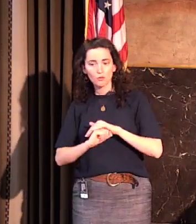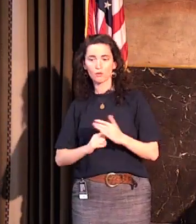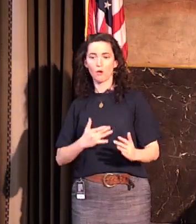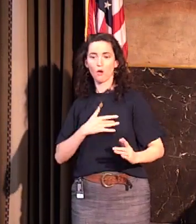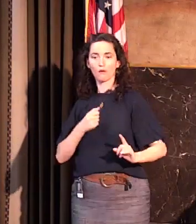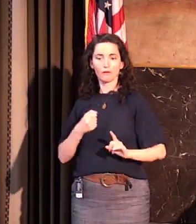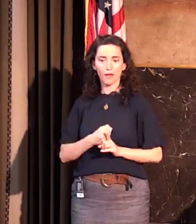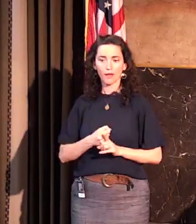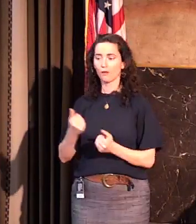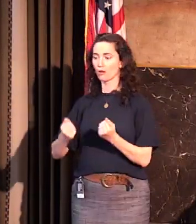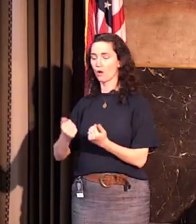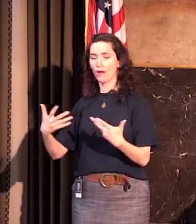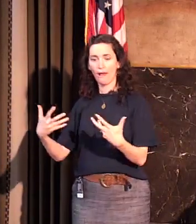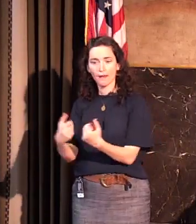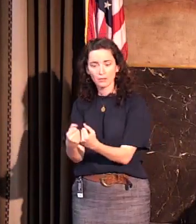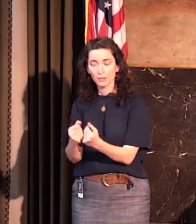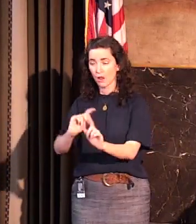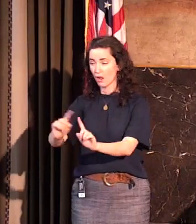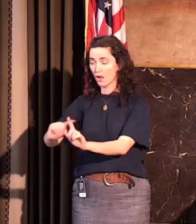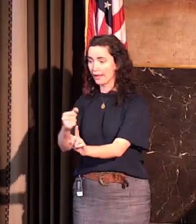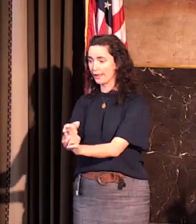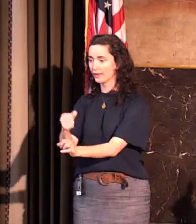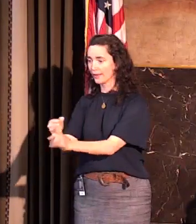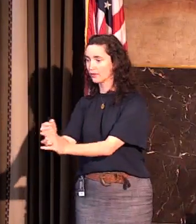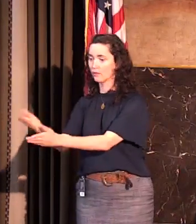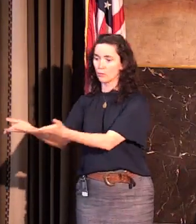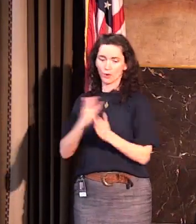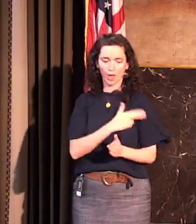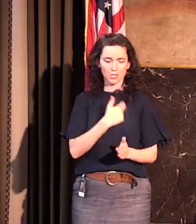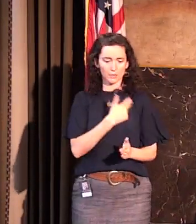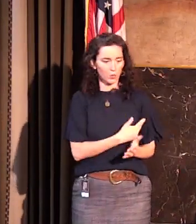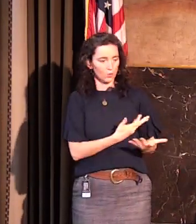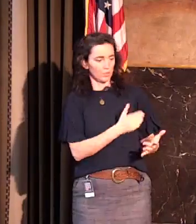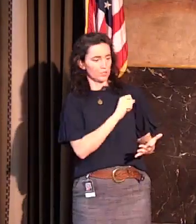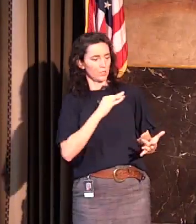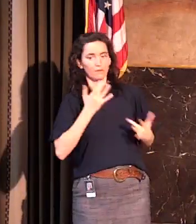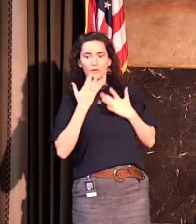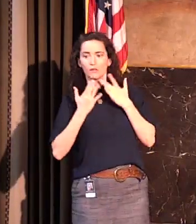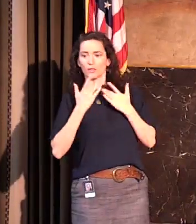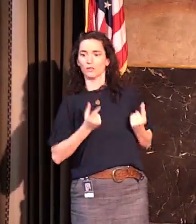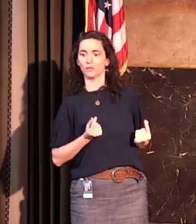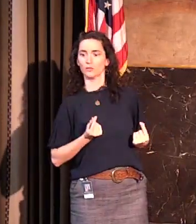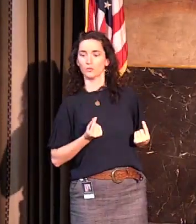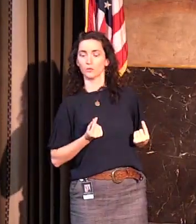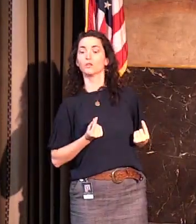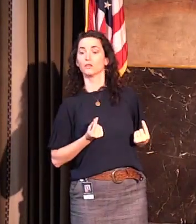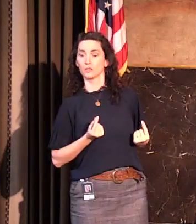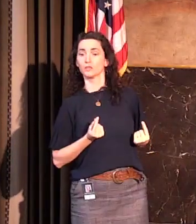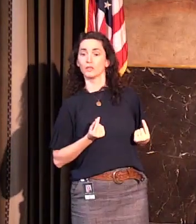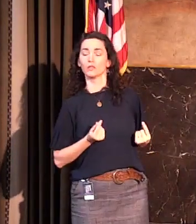and motor vehicle accidents and those sorts of things. But Omicron is less virulent,